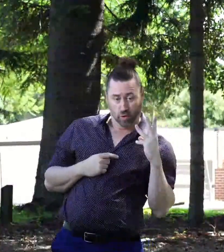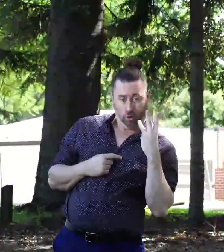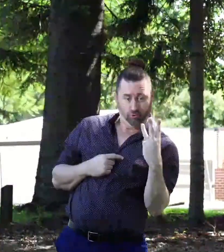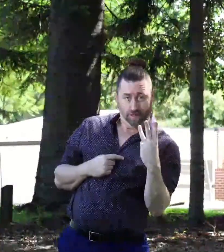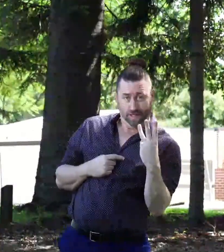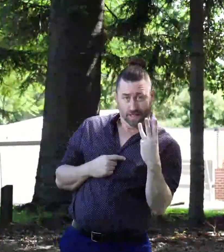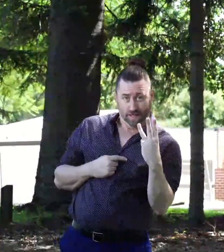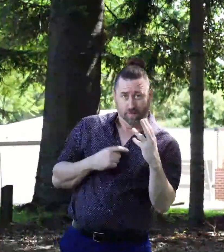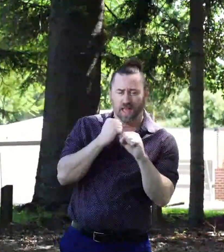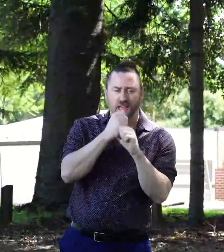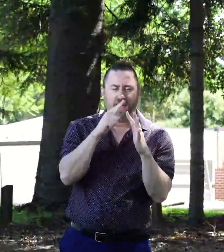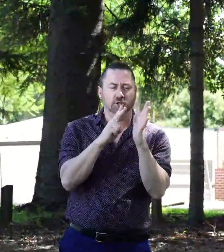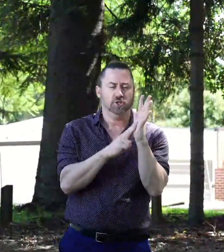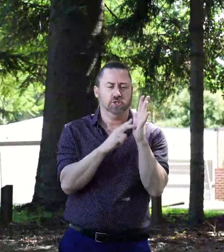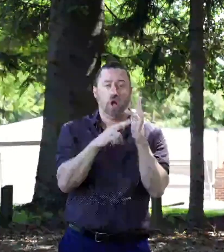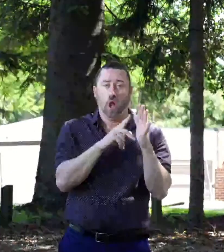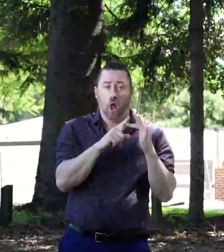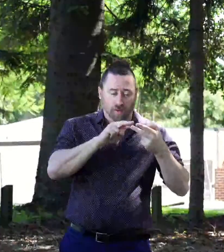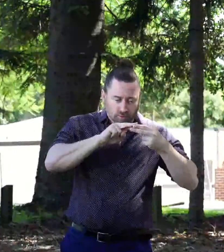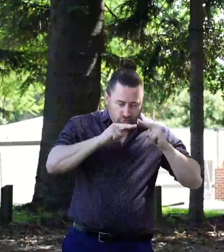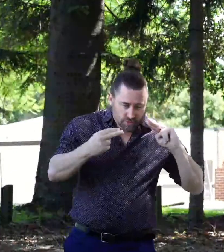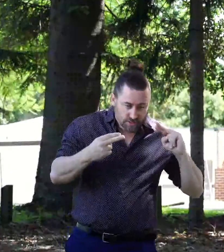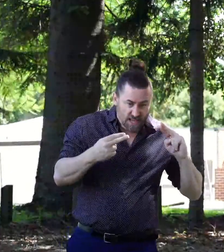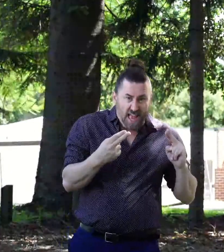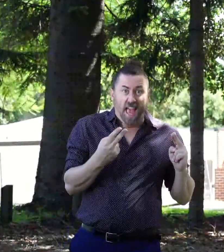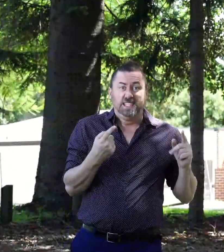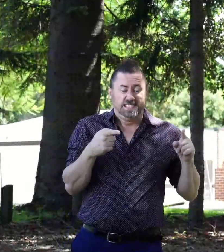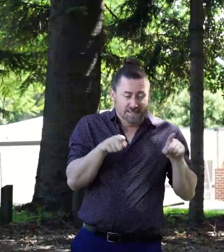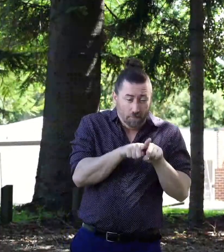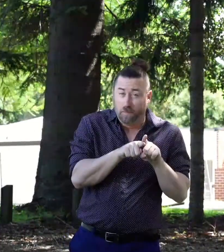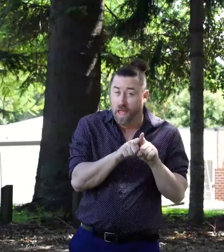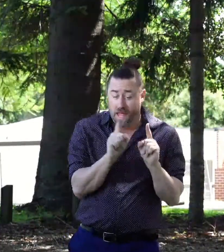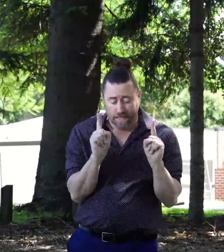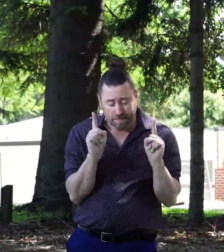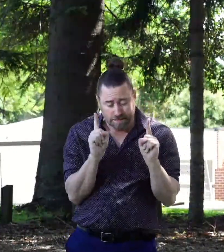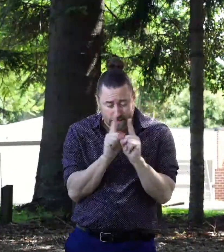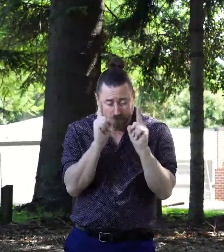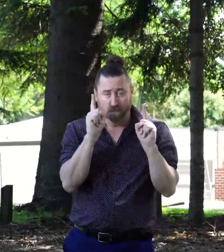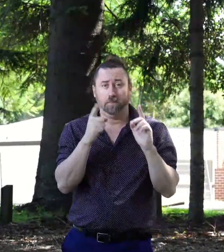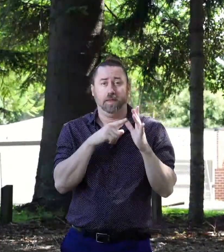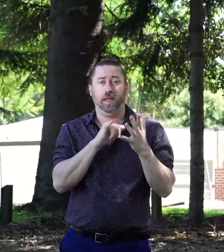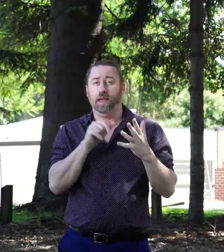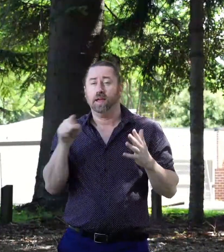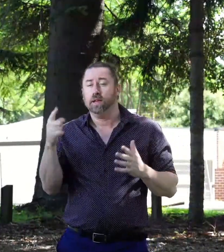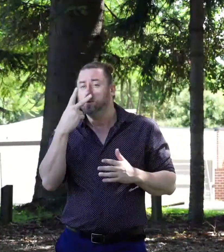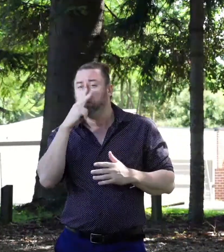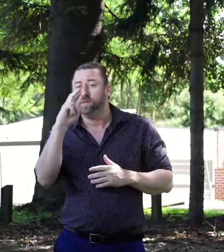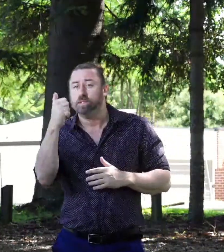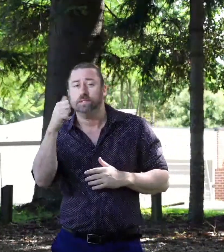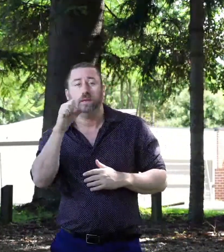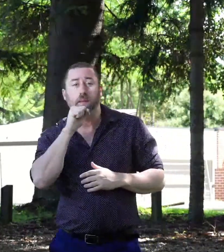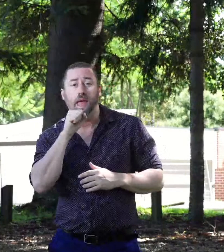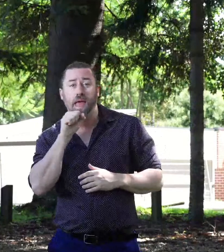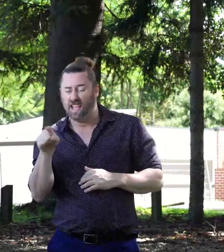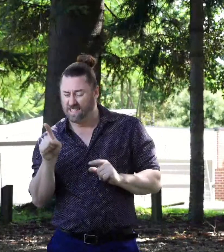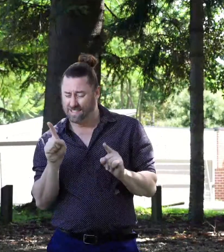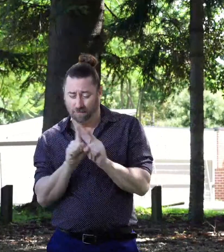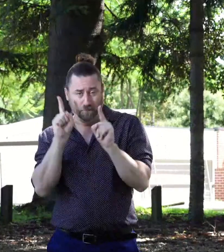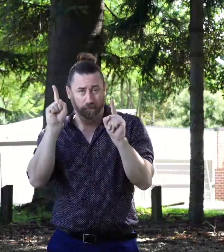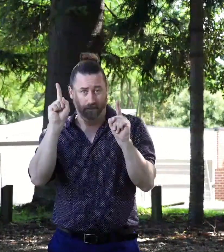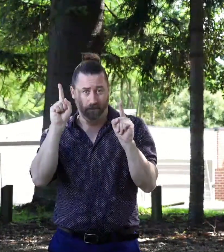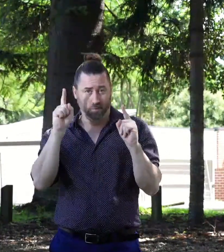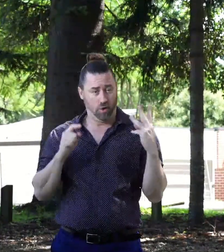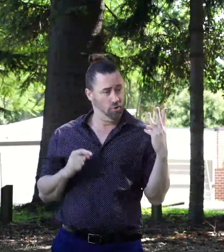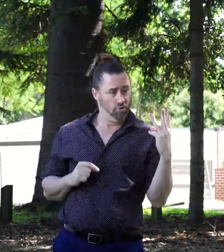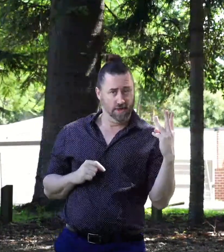3 genome sequences are exactly the same and are exactly the same as this gentleman who's tested positive